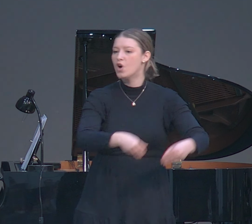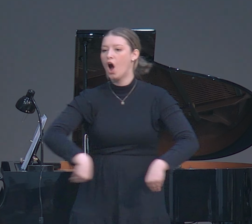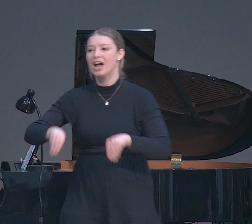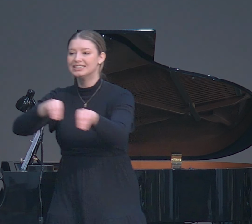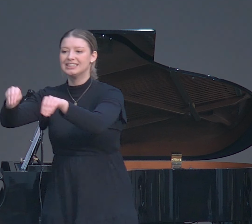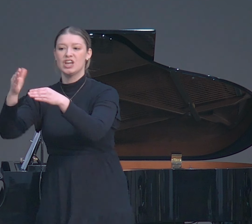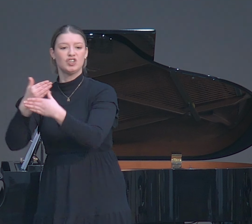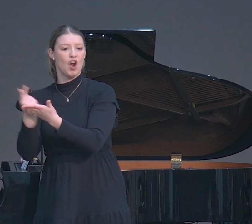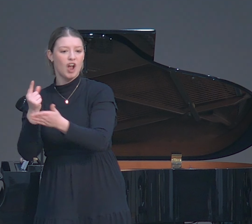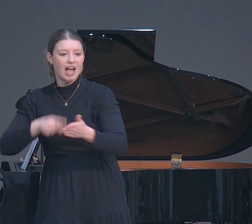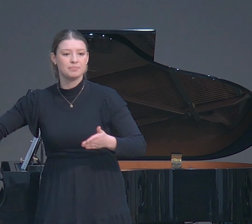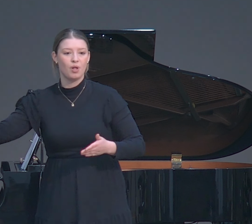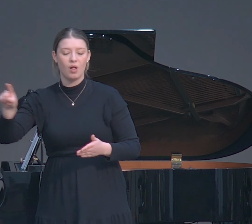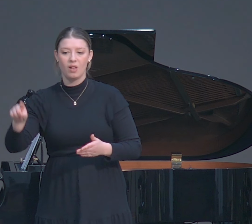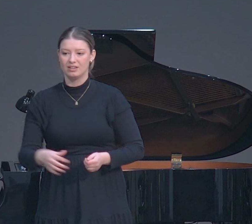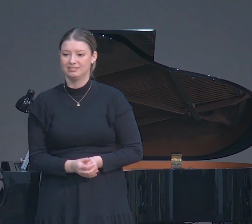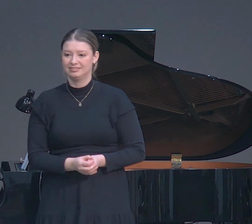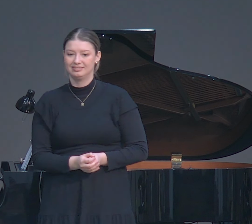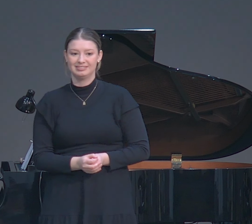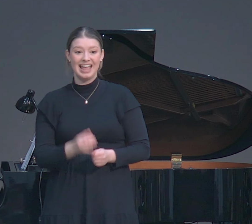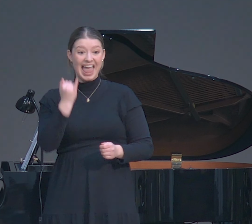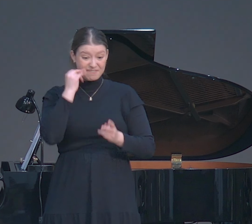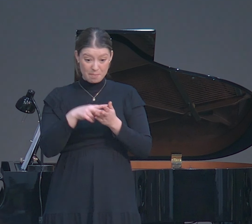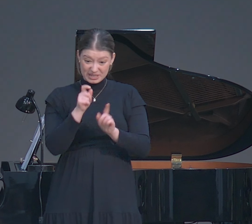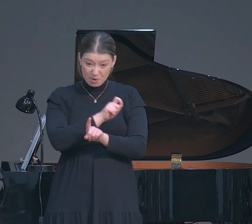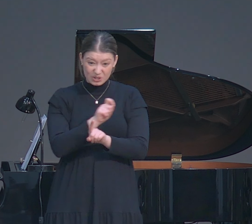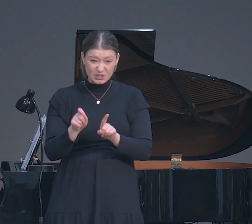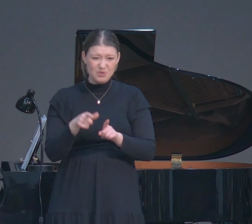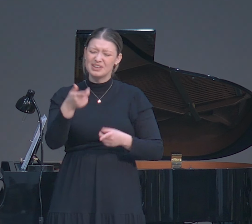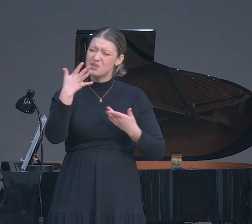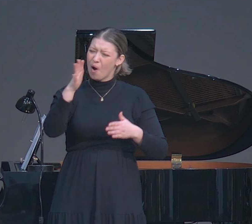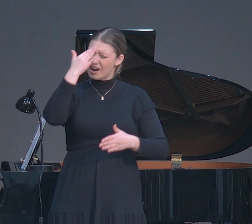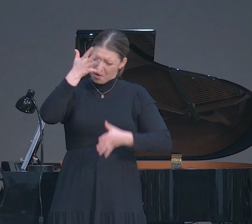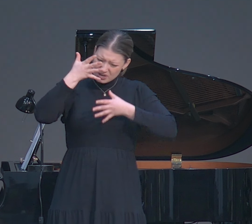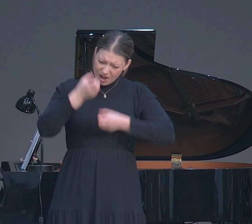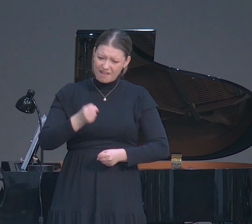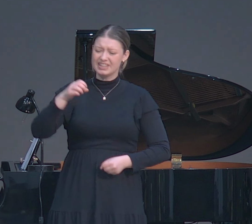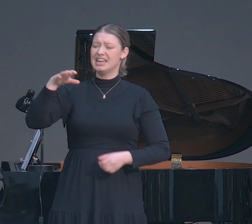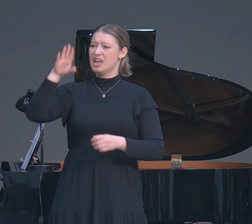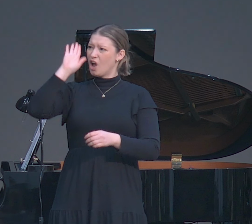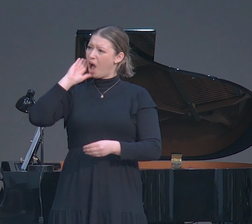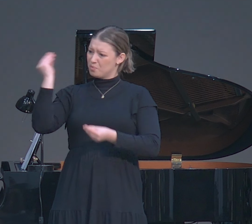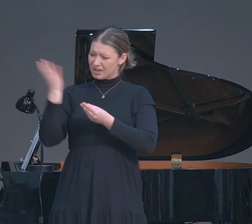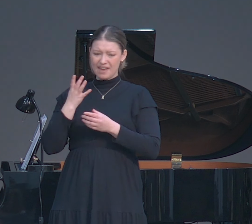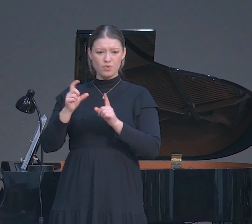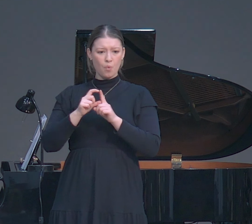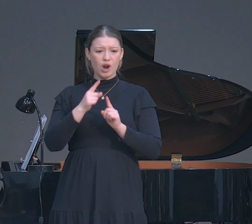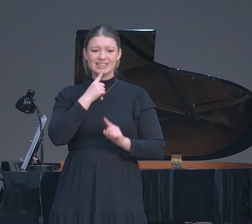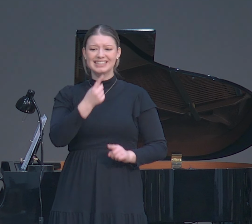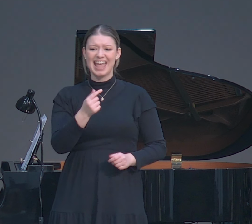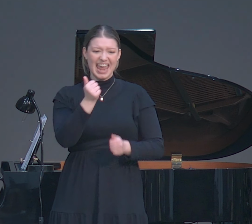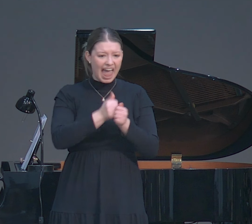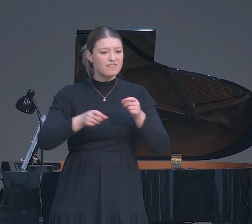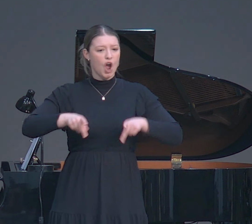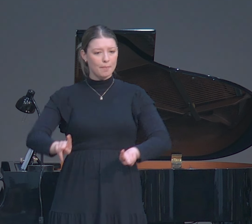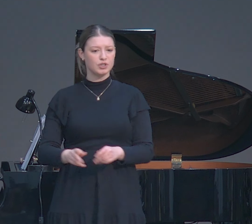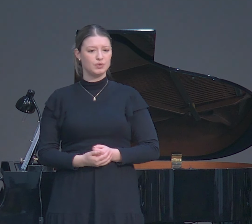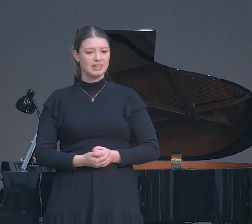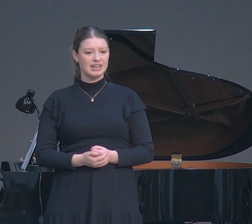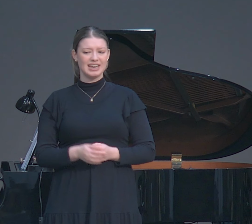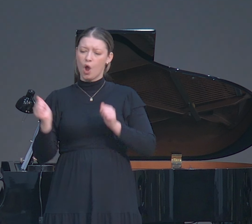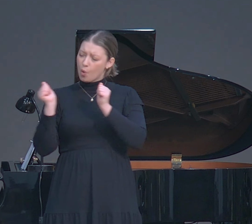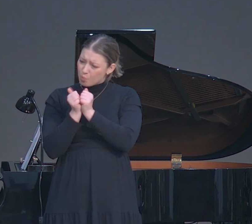it means persecution, you can be confident that God will give you the words to say in each of those moments. He'll be with